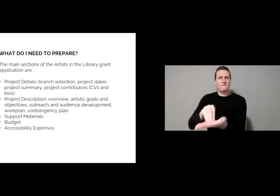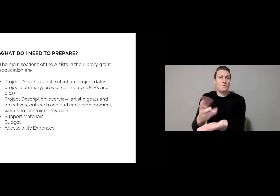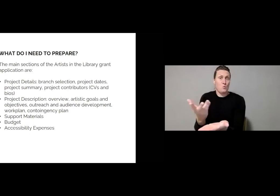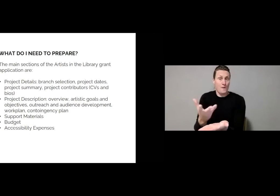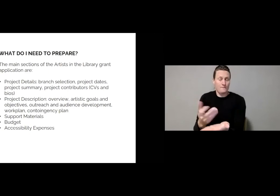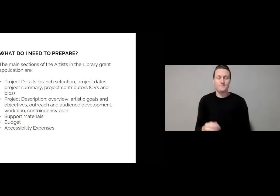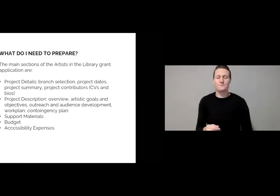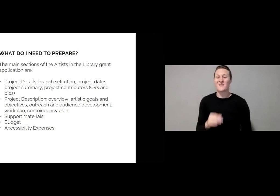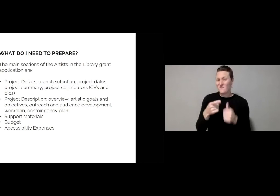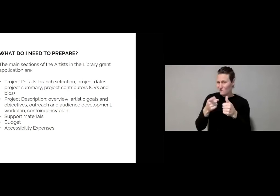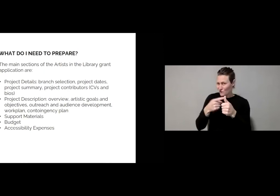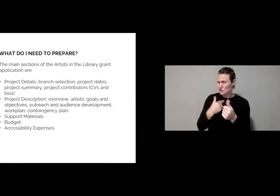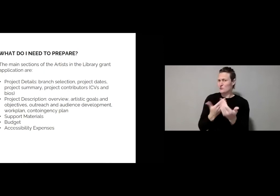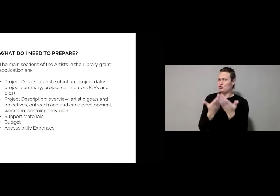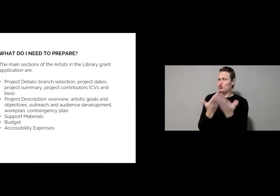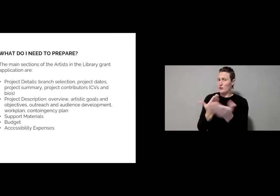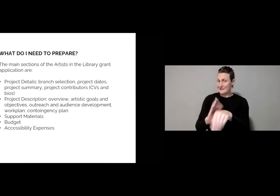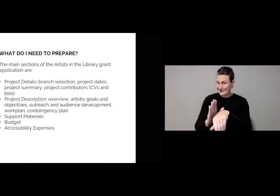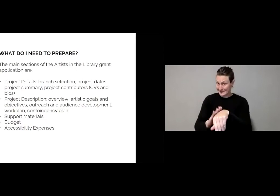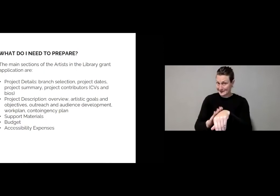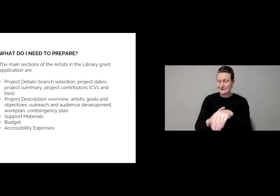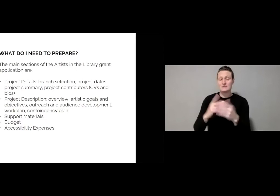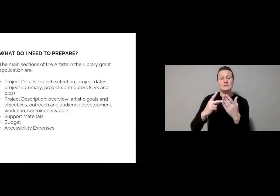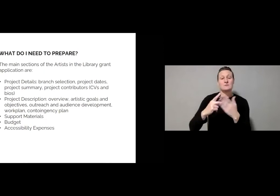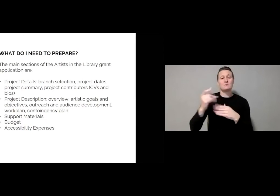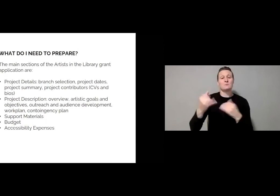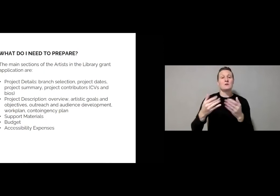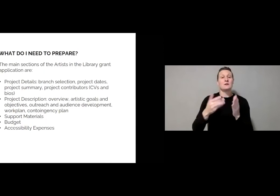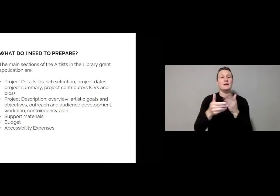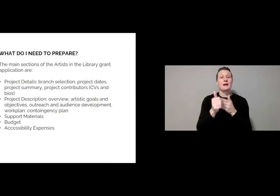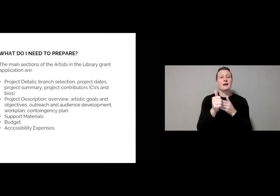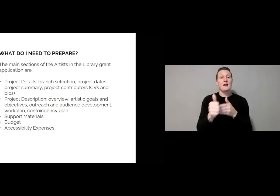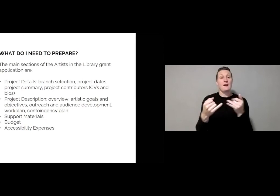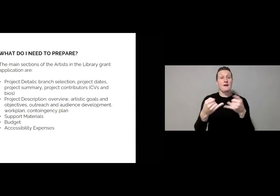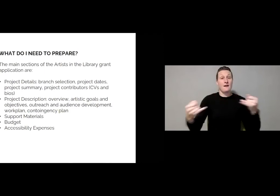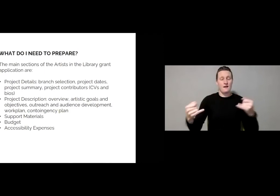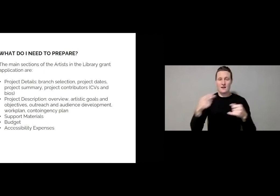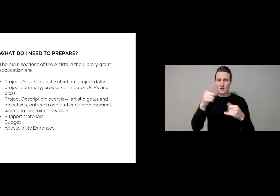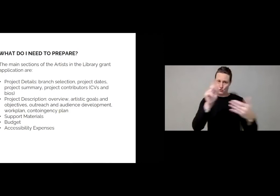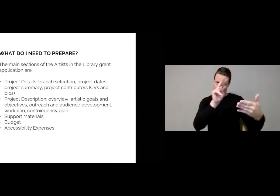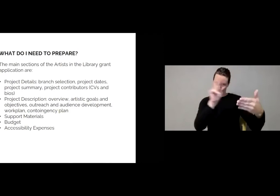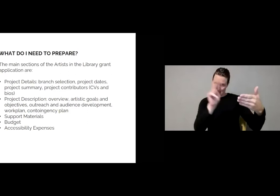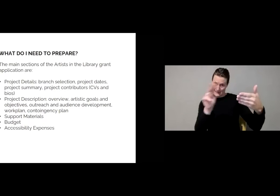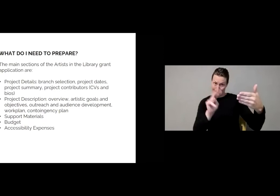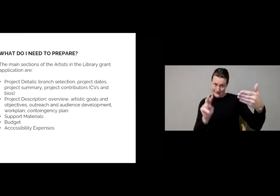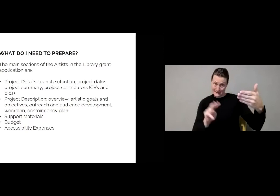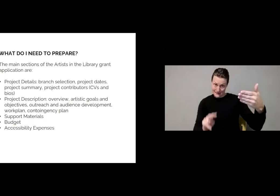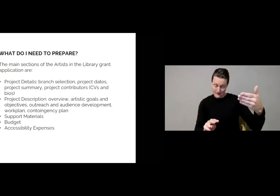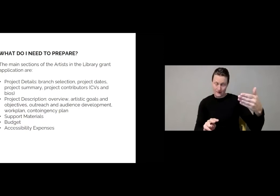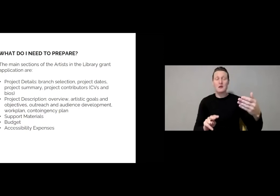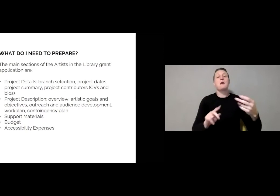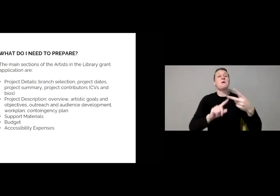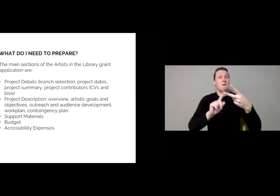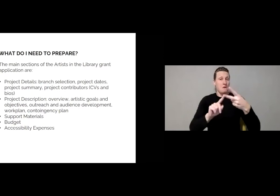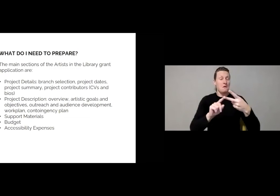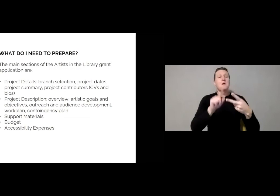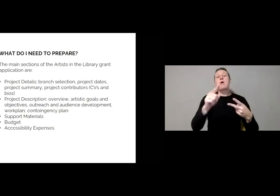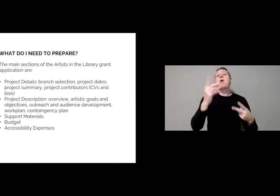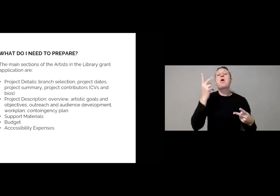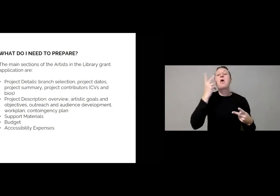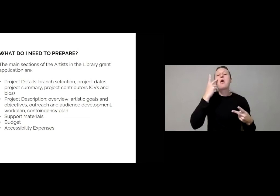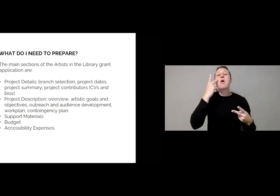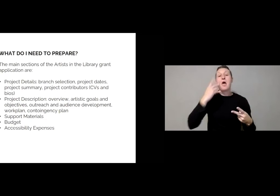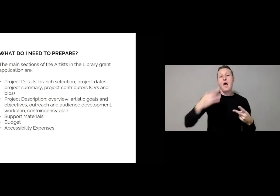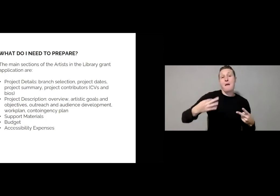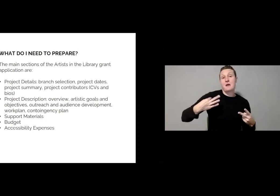from beginning to end, and then to just open up an application and just click through it to see what the main parts are and what the things are that you